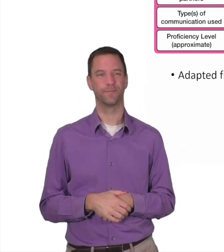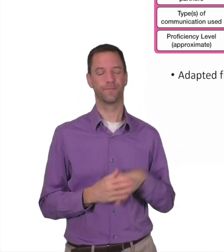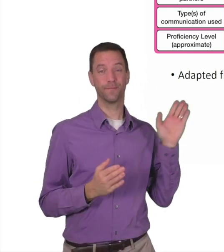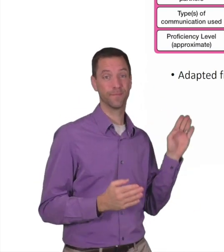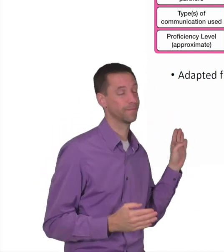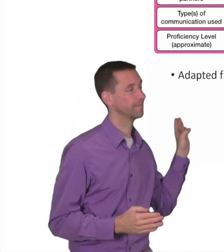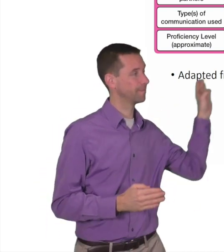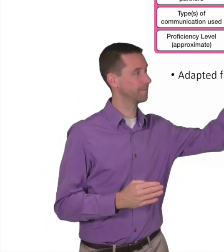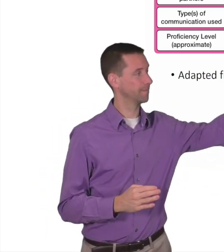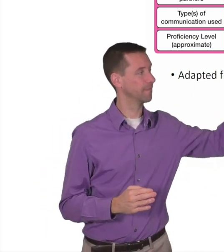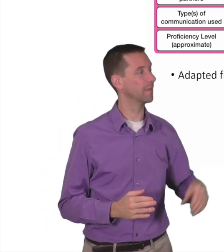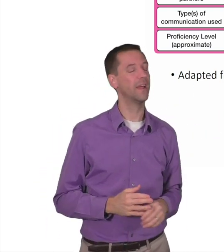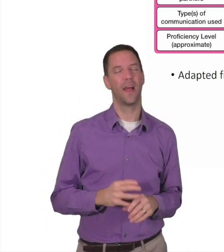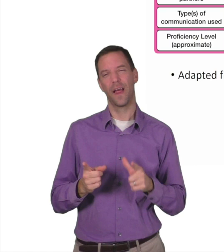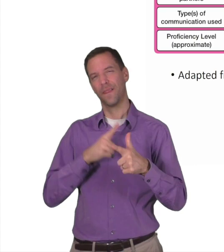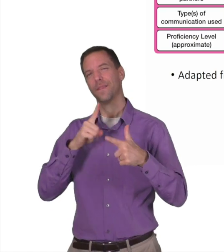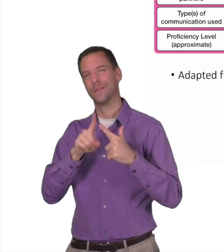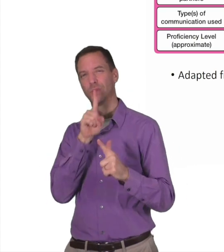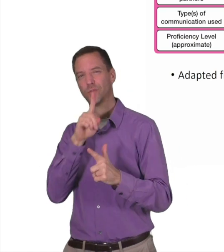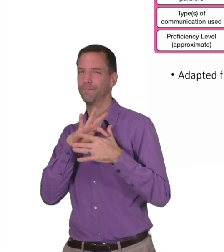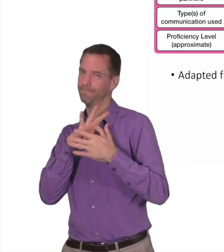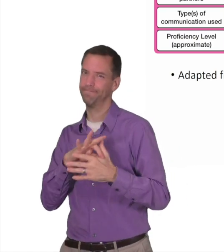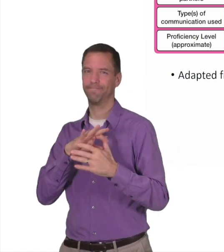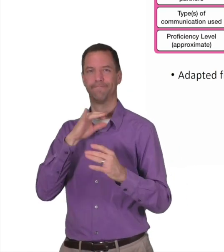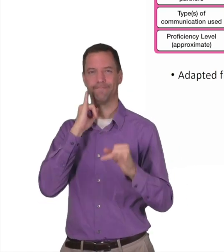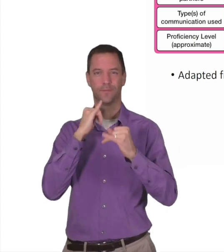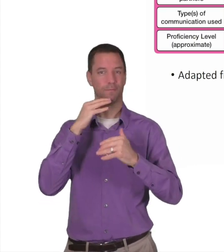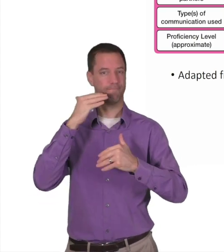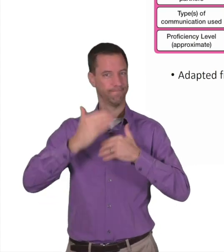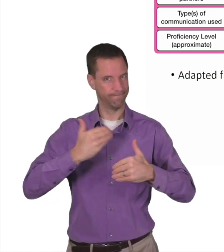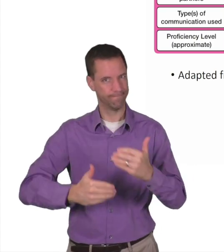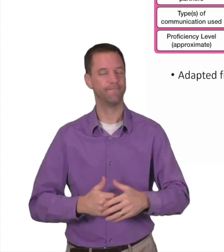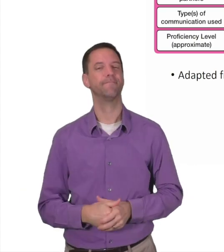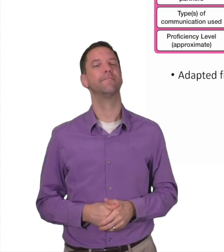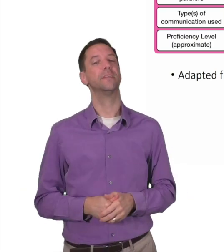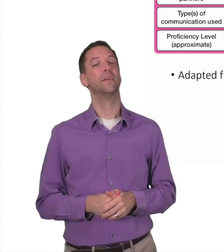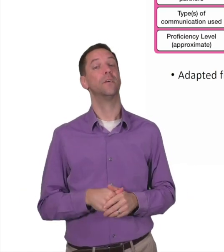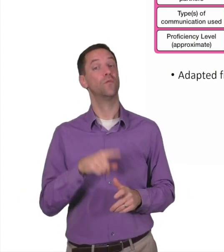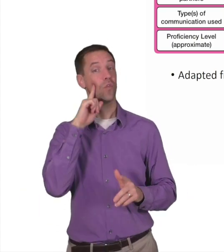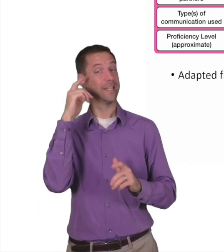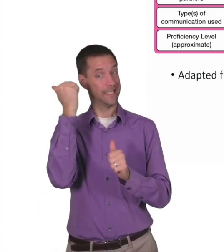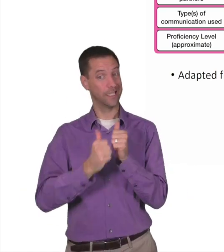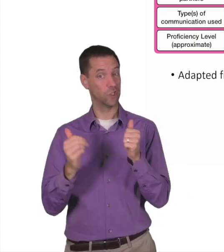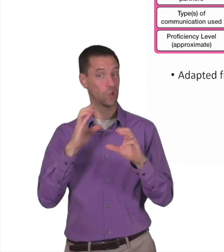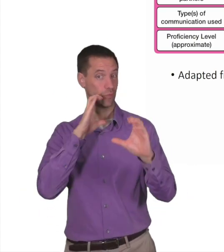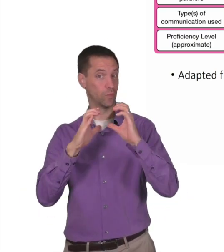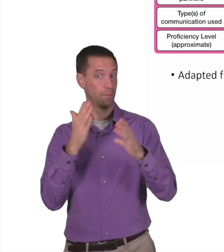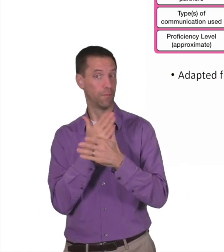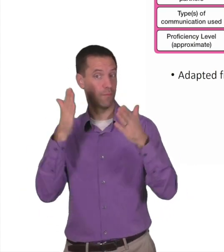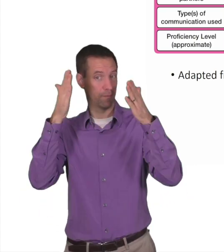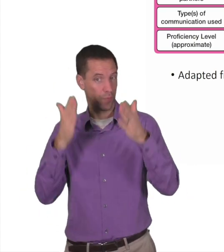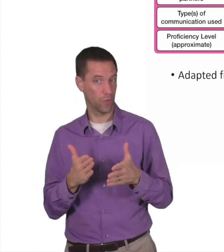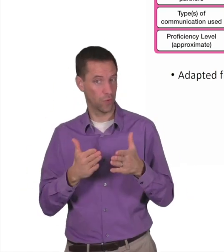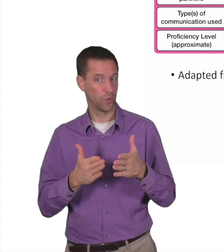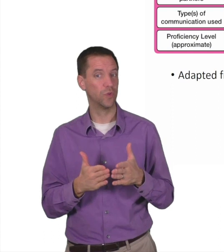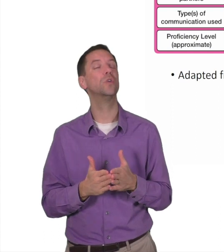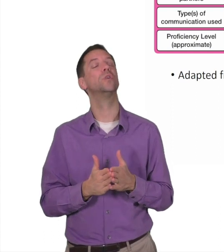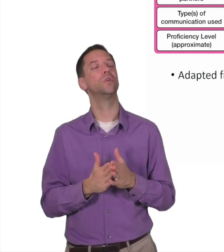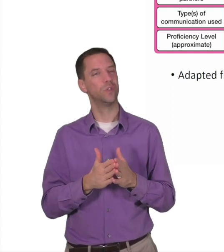child's experience consisted of entirely limited access. Then we move on to the real meat of the interview. For